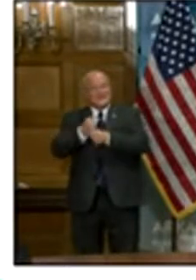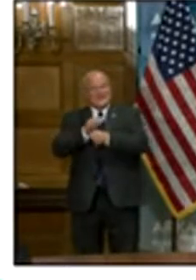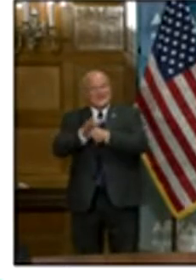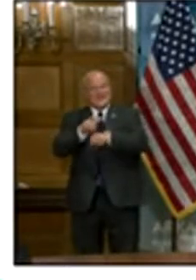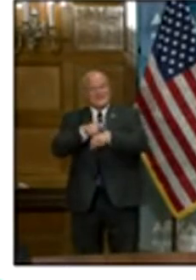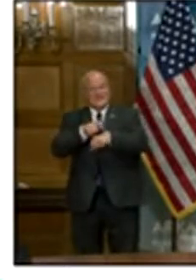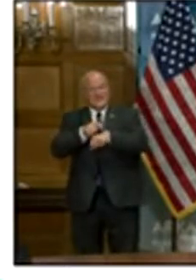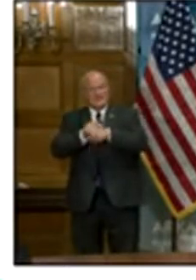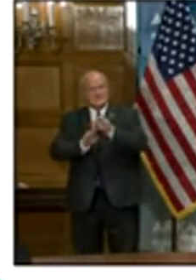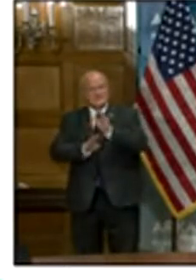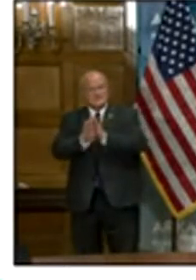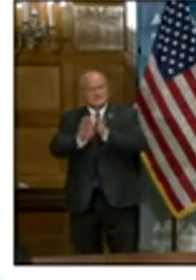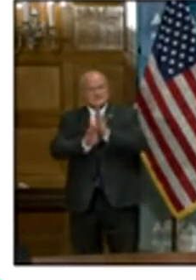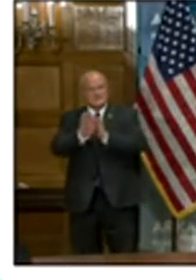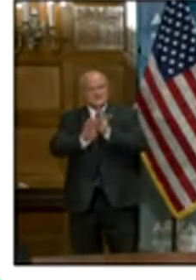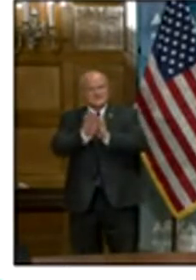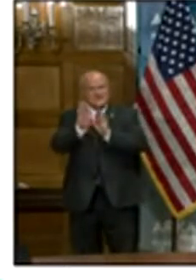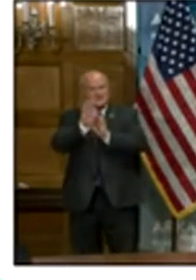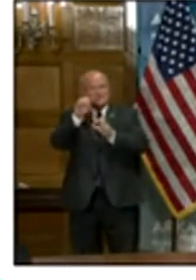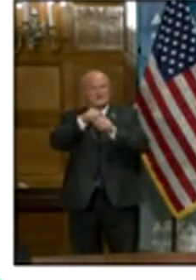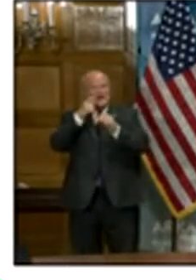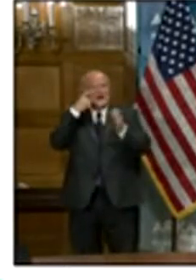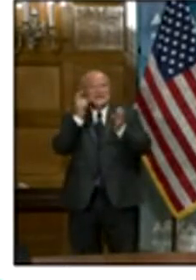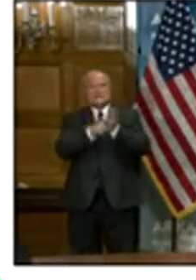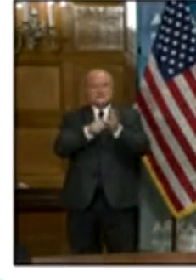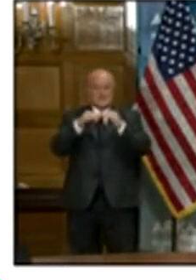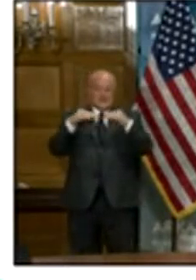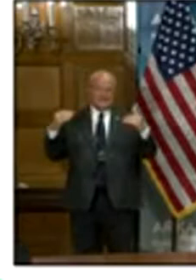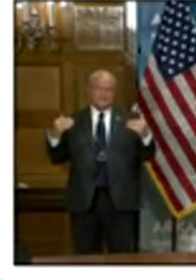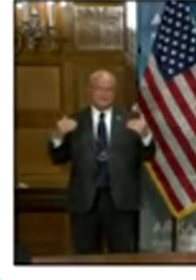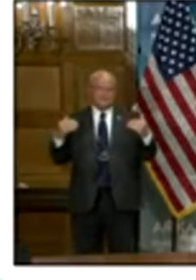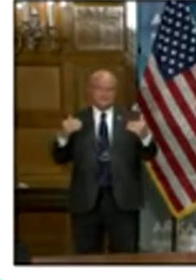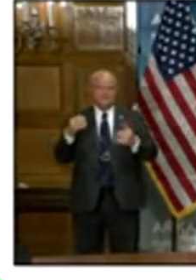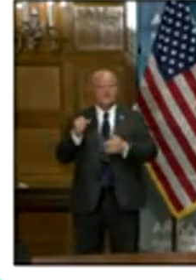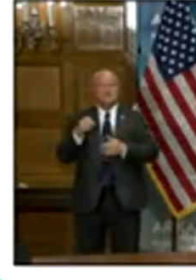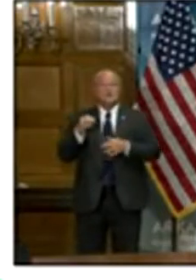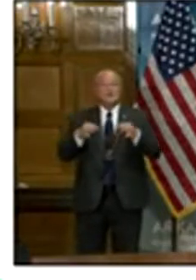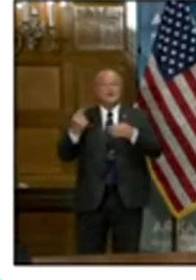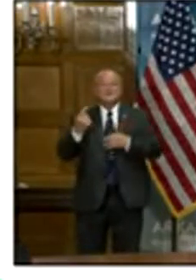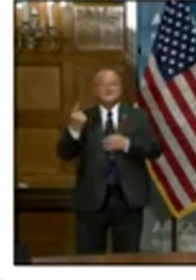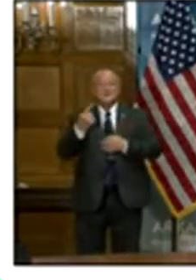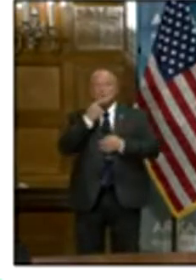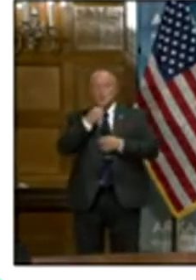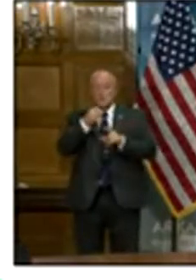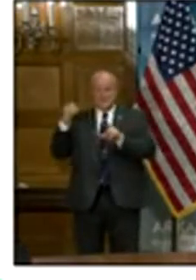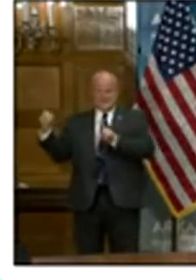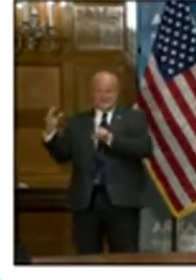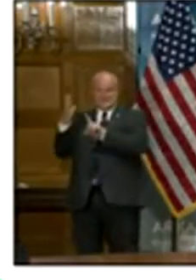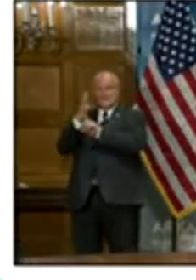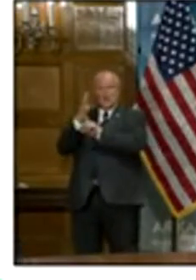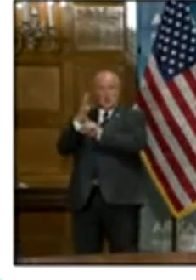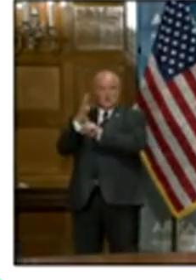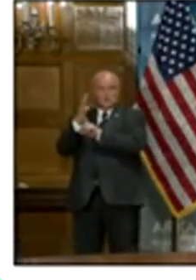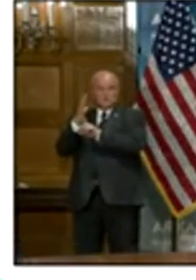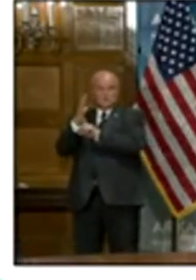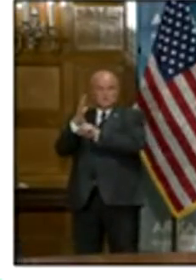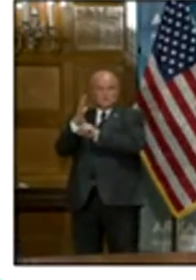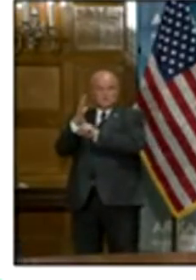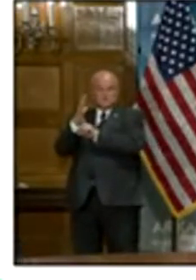enough time for the virus to get up to a detectable level. So if someone who's been exposed to